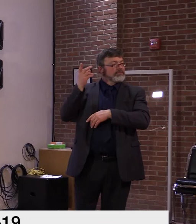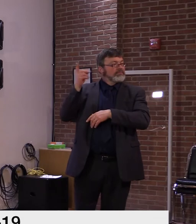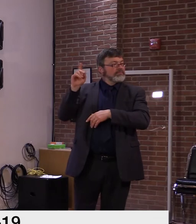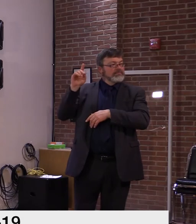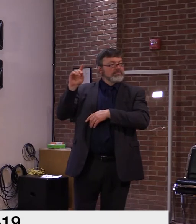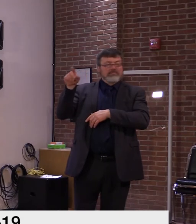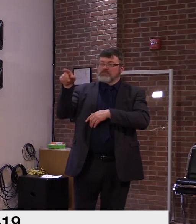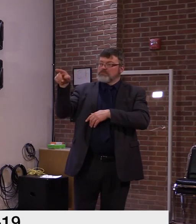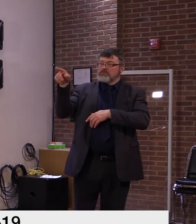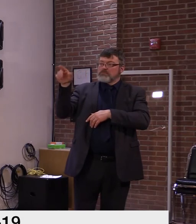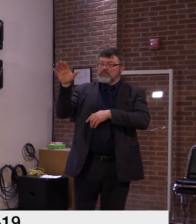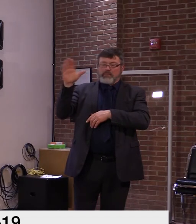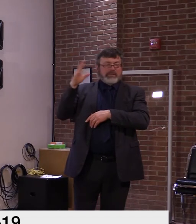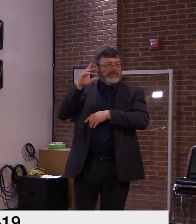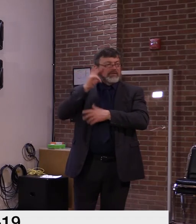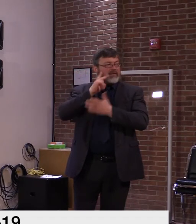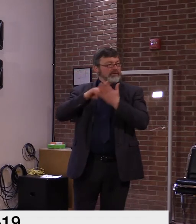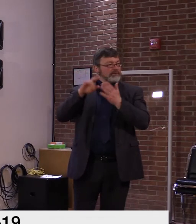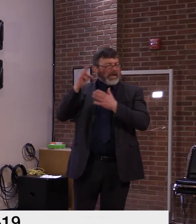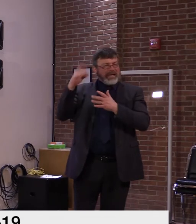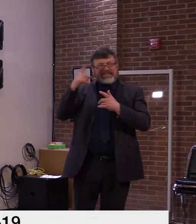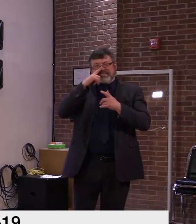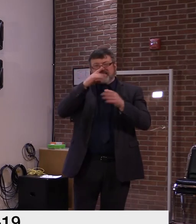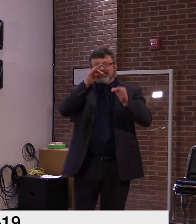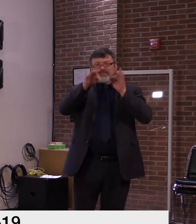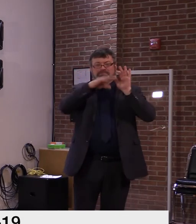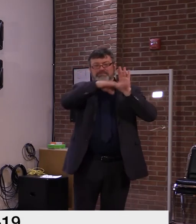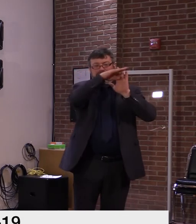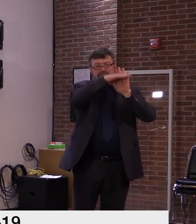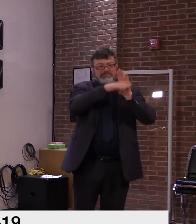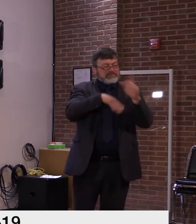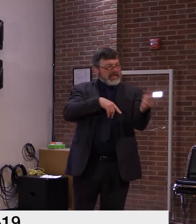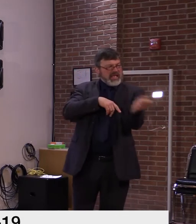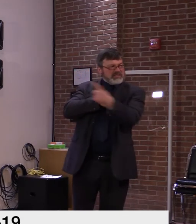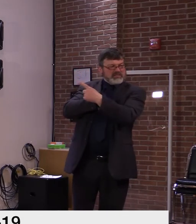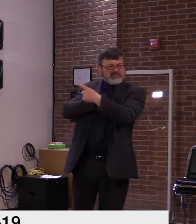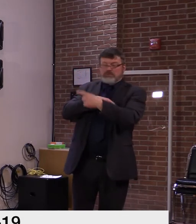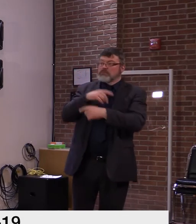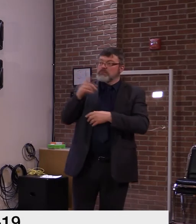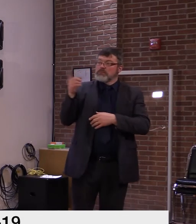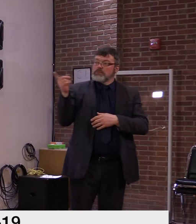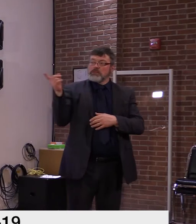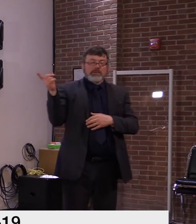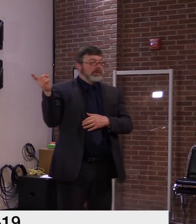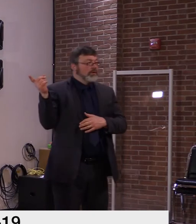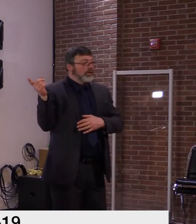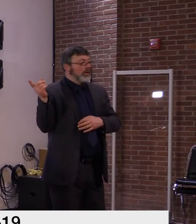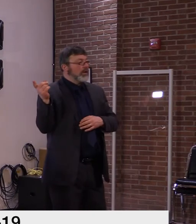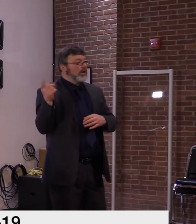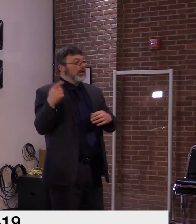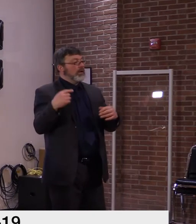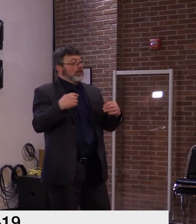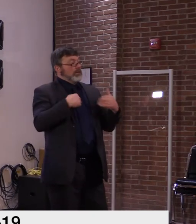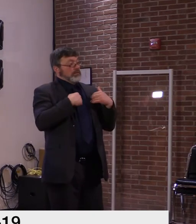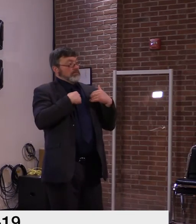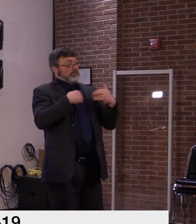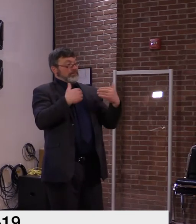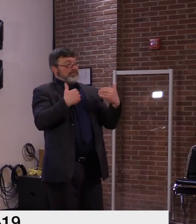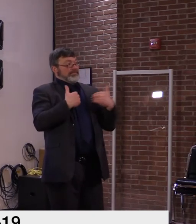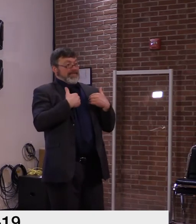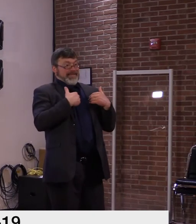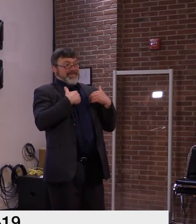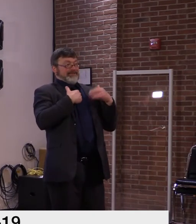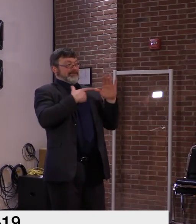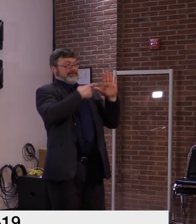Safe and Healthy Schools guidance, which is the broader guidance that speaks to the operation of schools. The guidance that we're putting out this afternoon is about sort of framing out and outlining